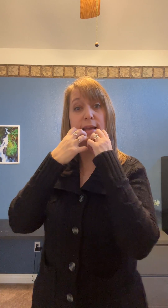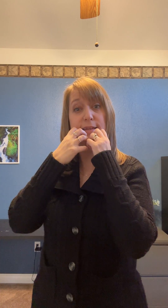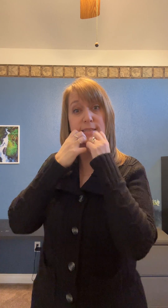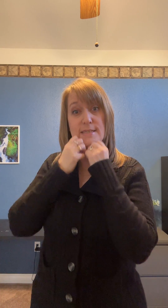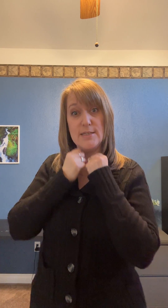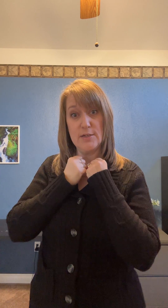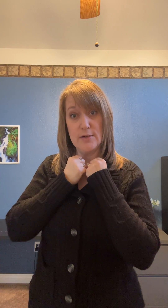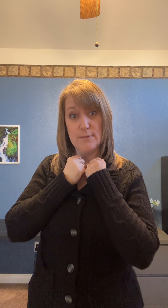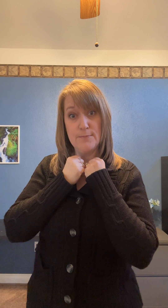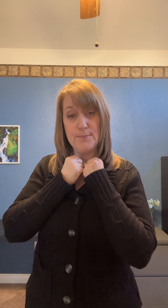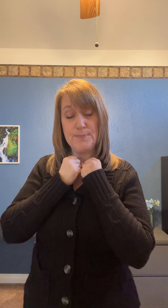and dear.